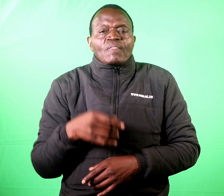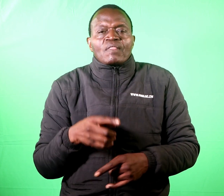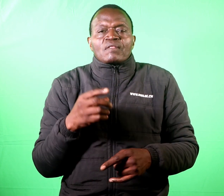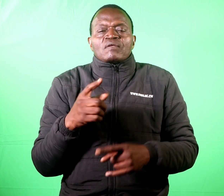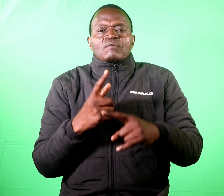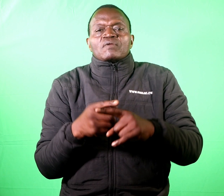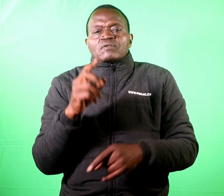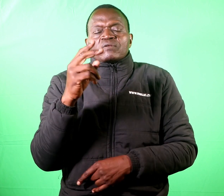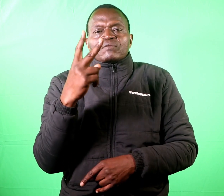+263